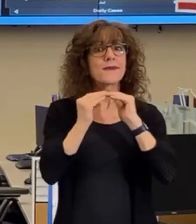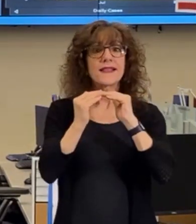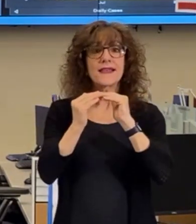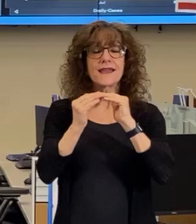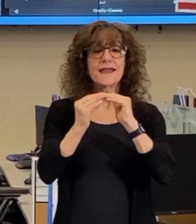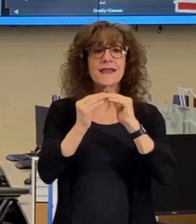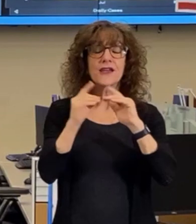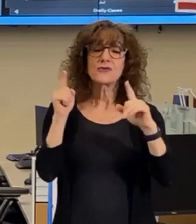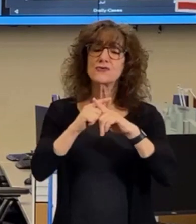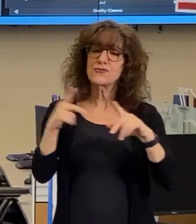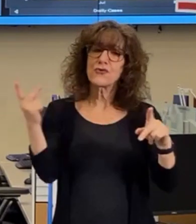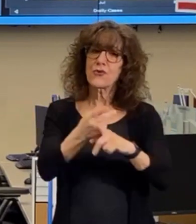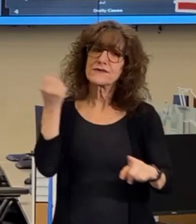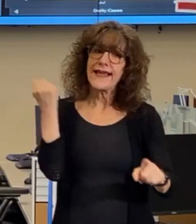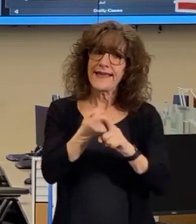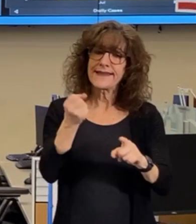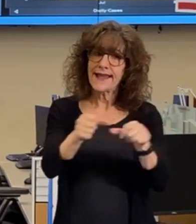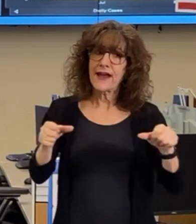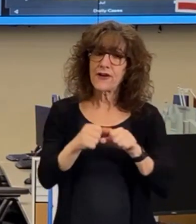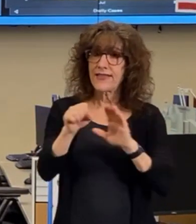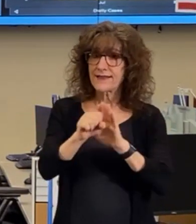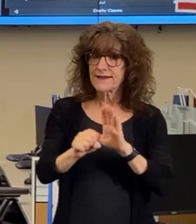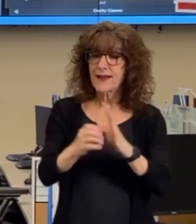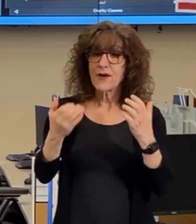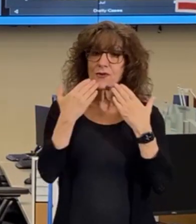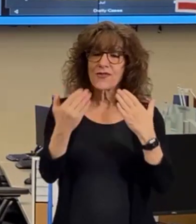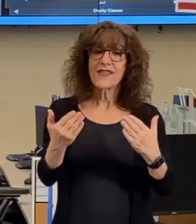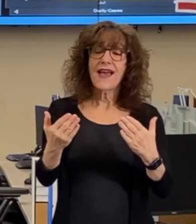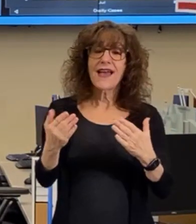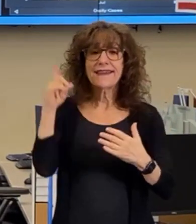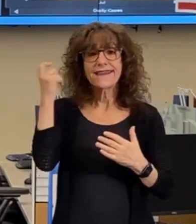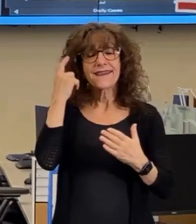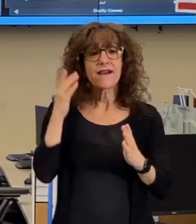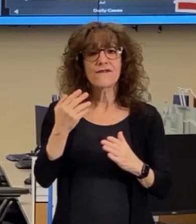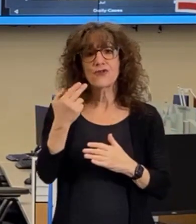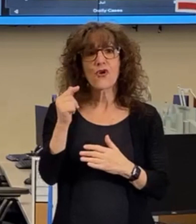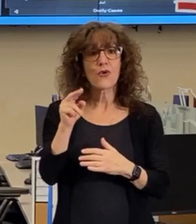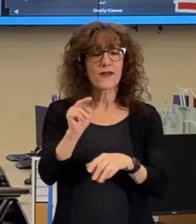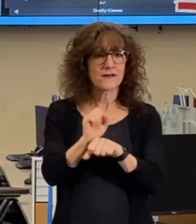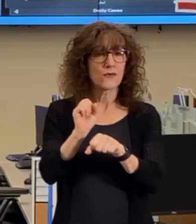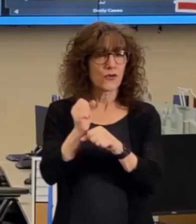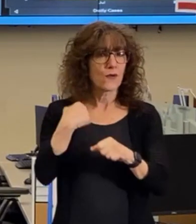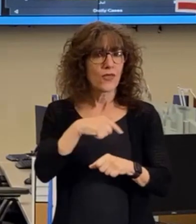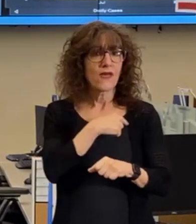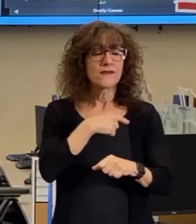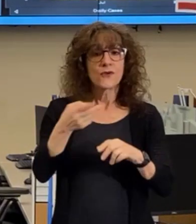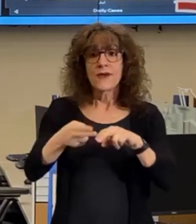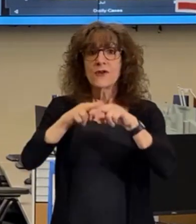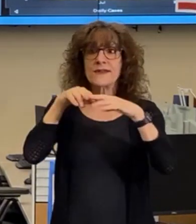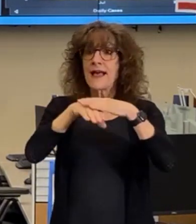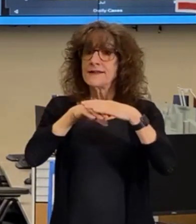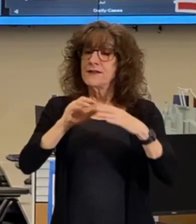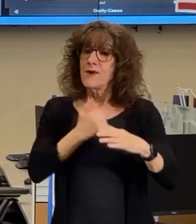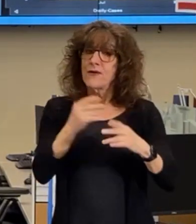the hardest hit jurisdiction in the state. And I want to thank his administration for working with us so closely to increase access to our residents,